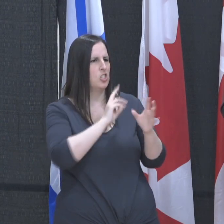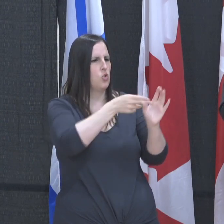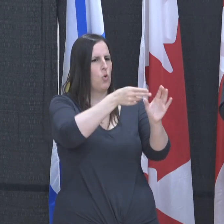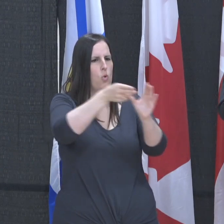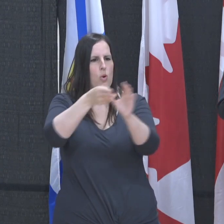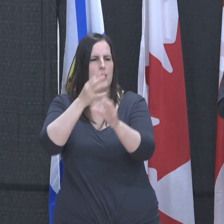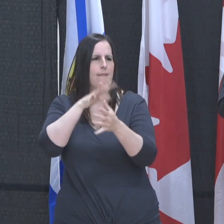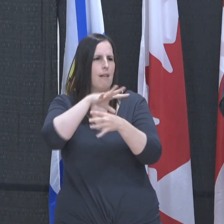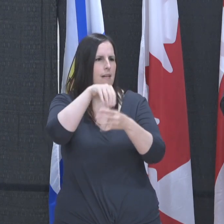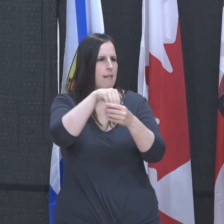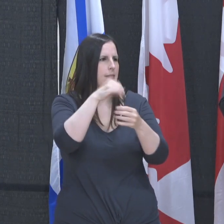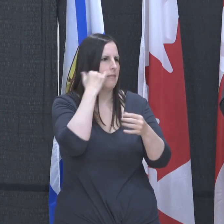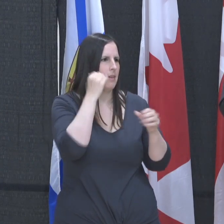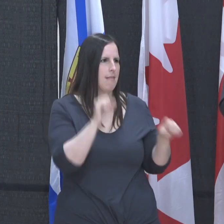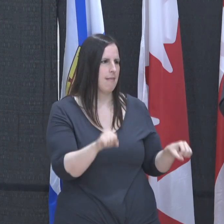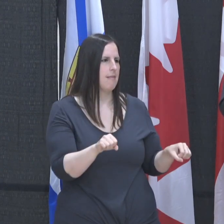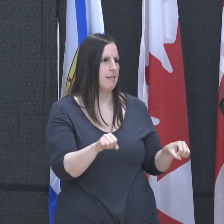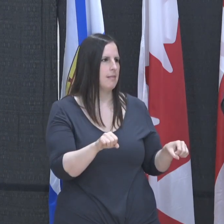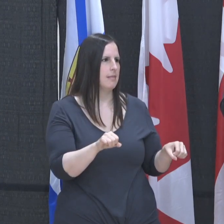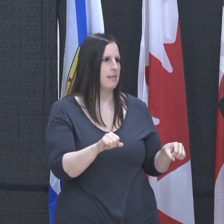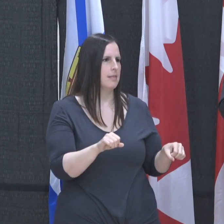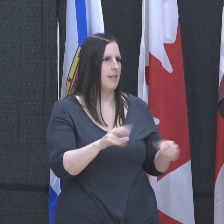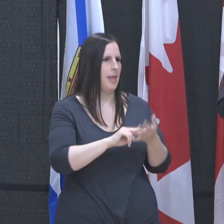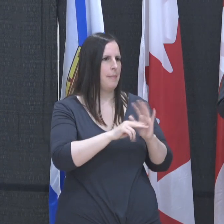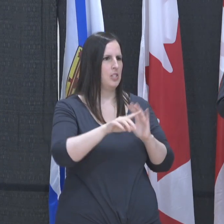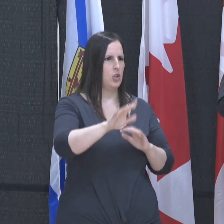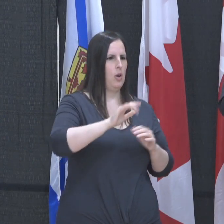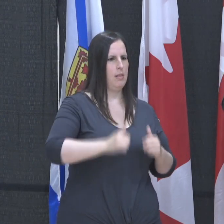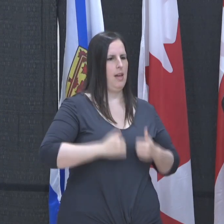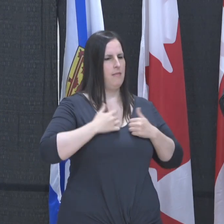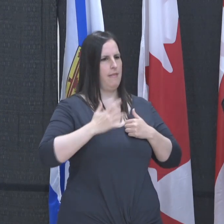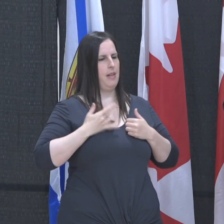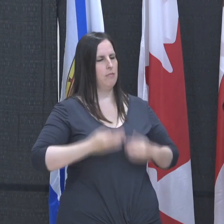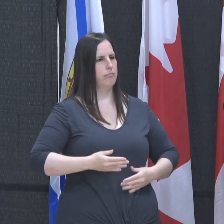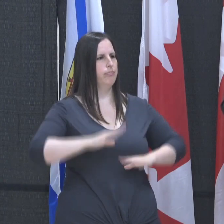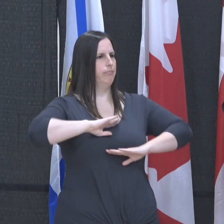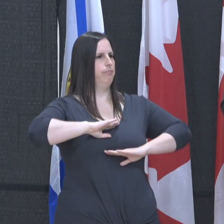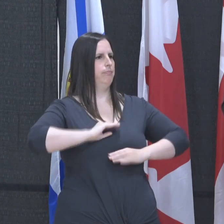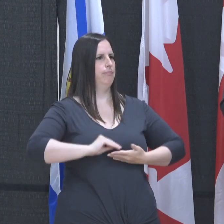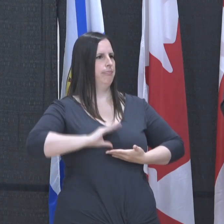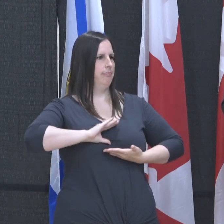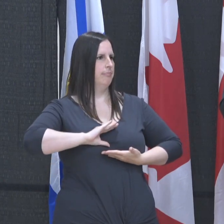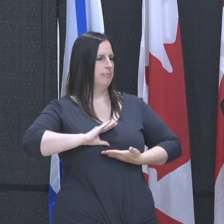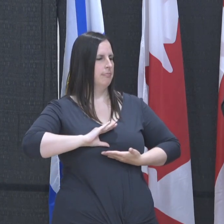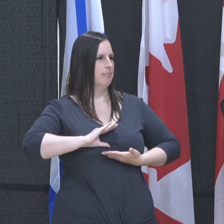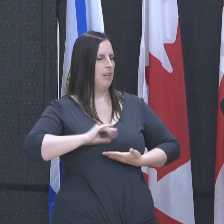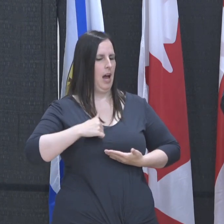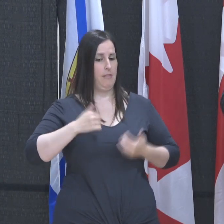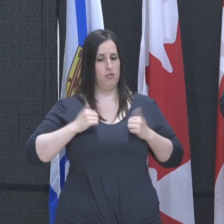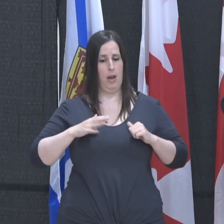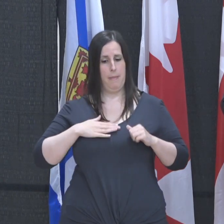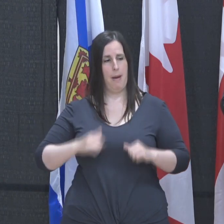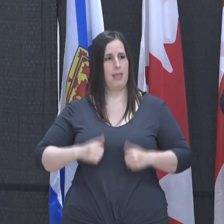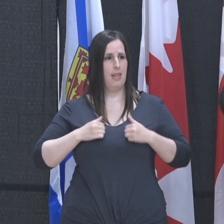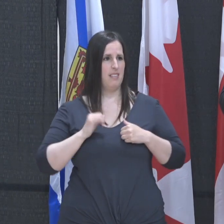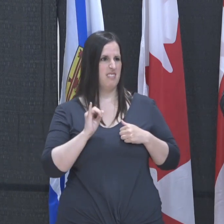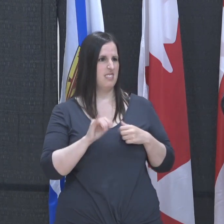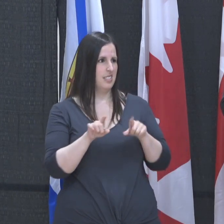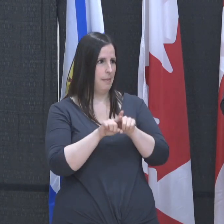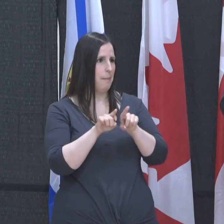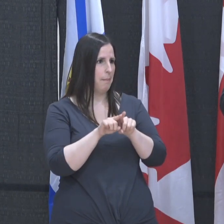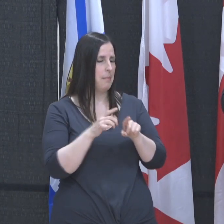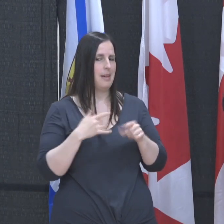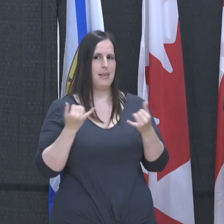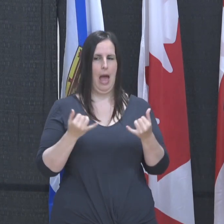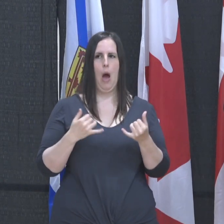that you can. And it's so rewarding to do that. And I've tried to live my life that way, and I see the benefits of it now.